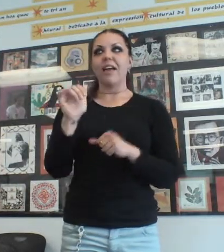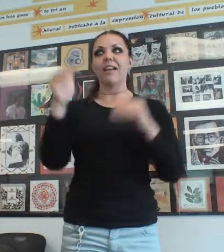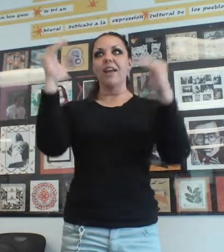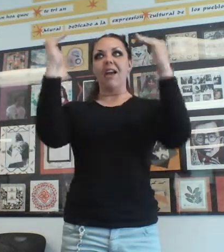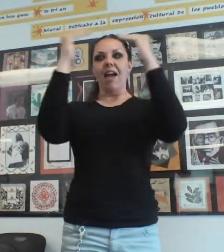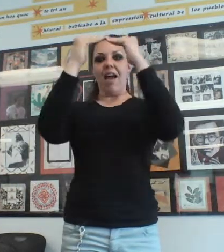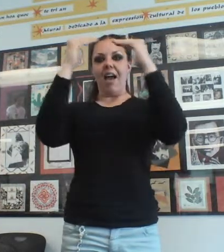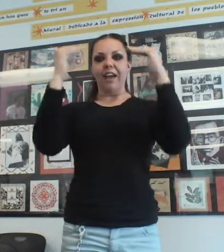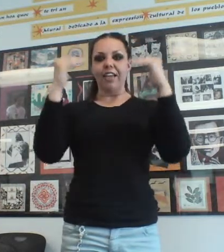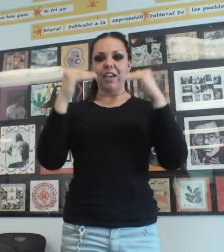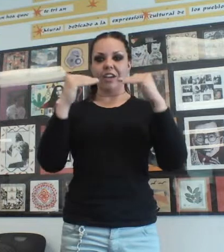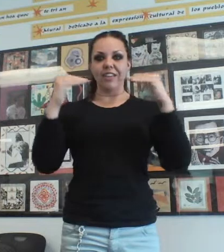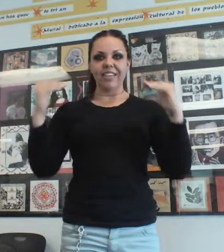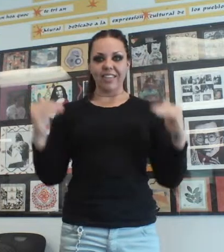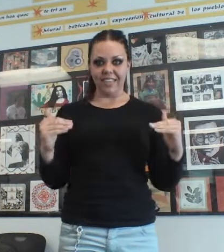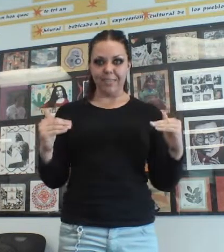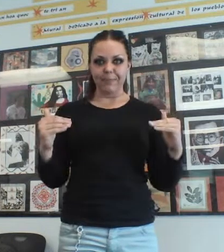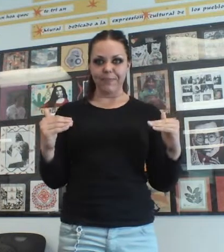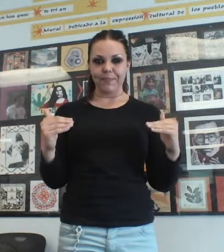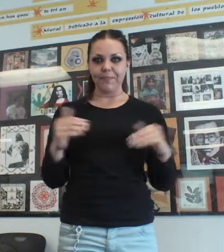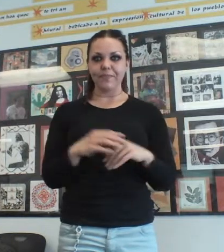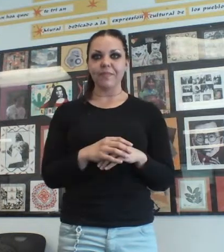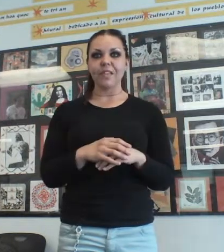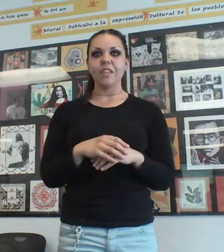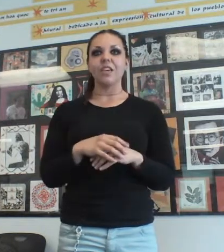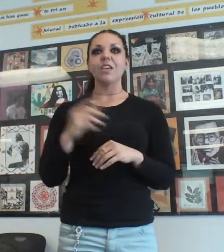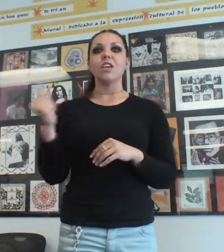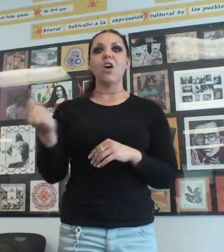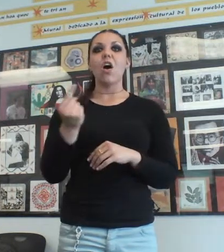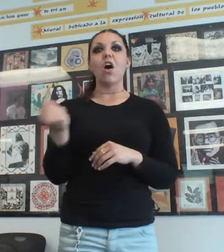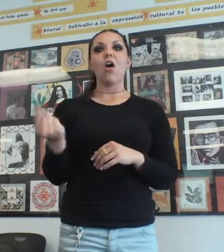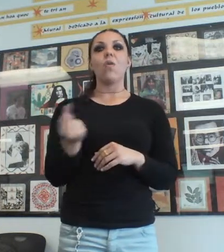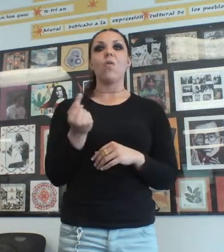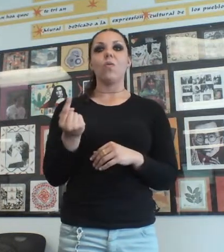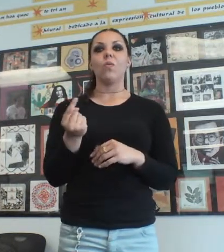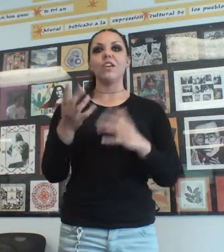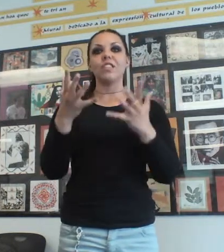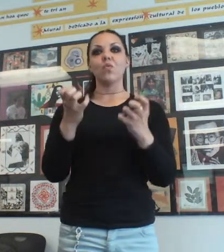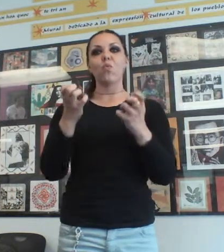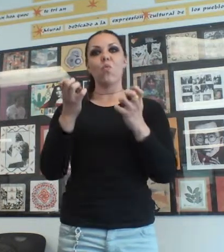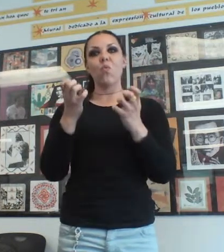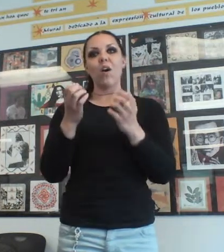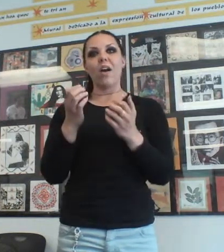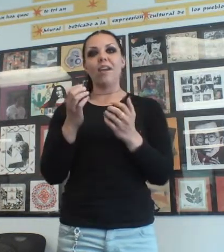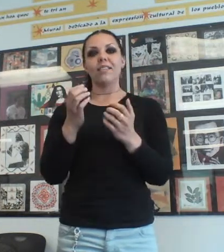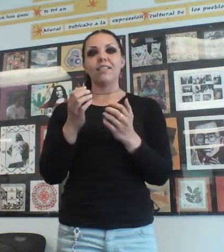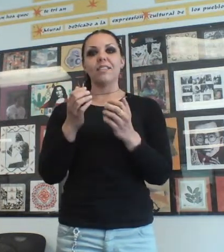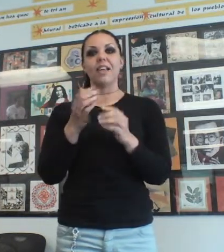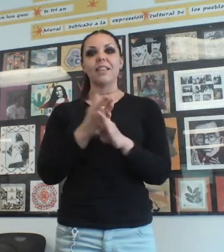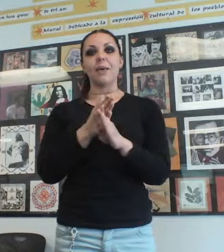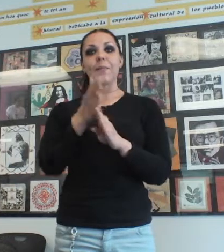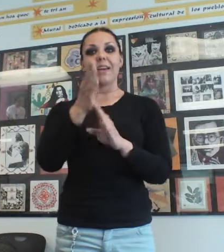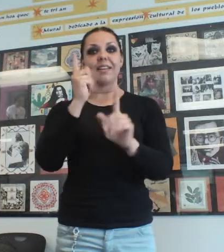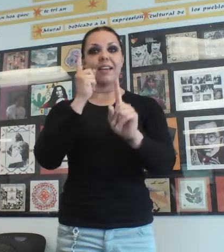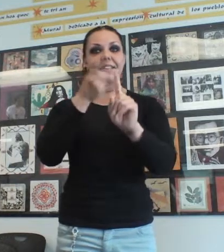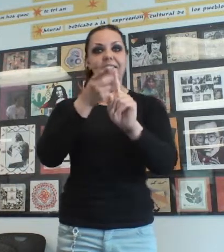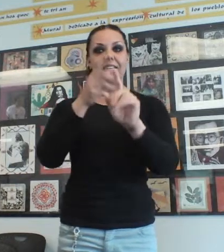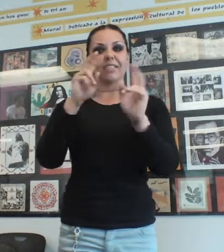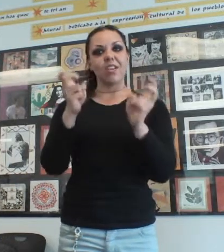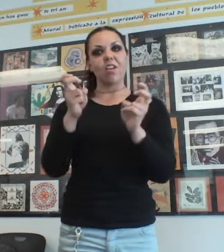information processing. We always want to get the main idea, we call it goal to detail, detail back